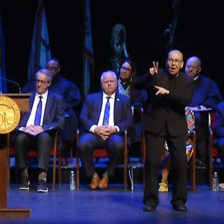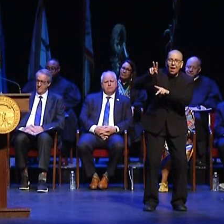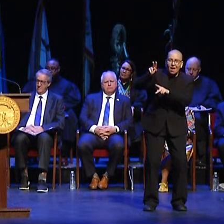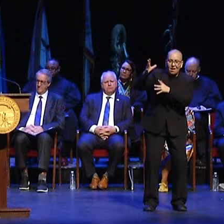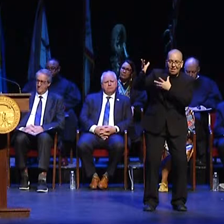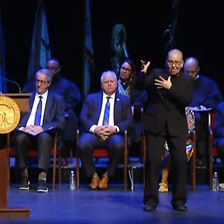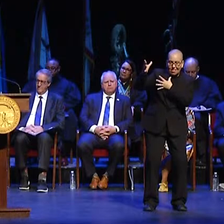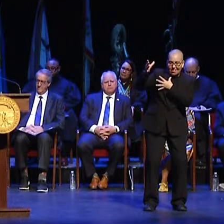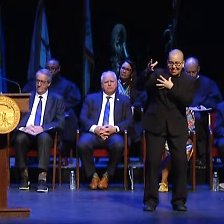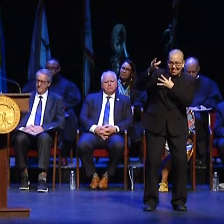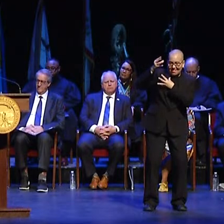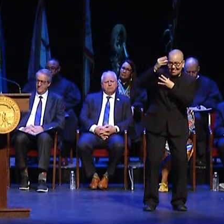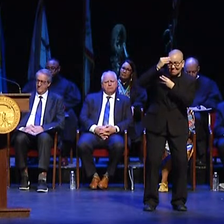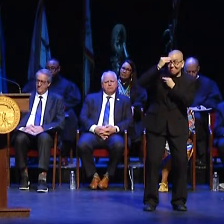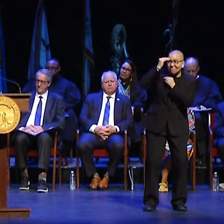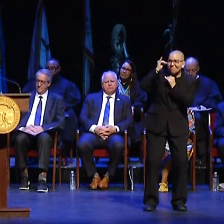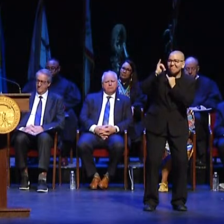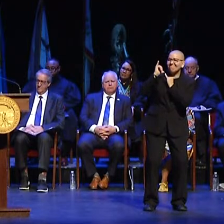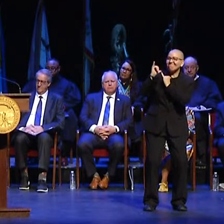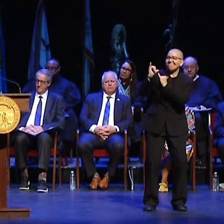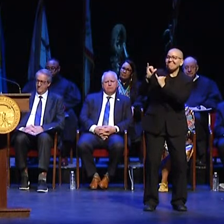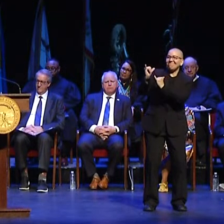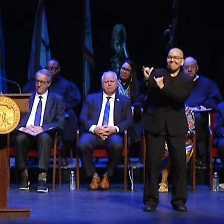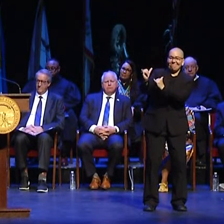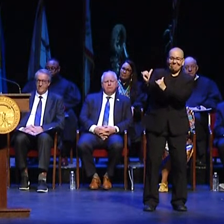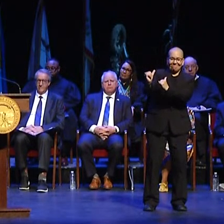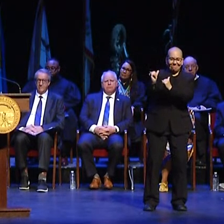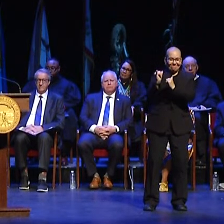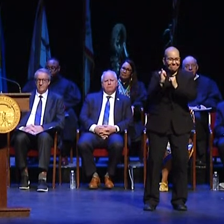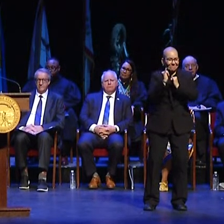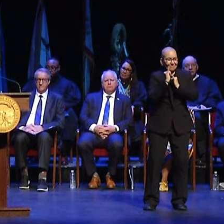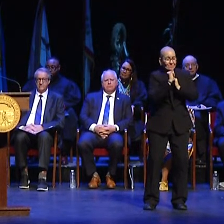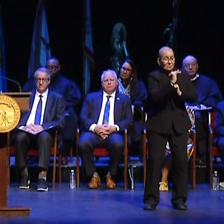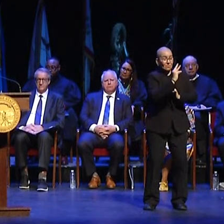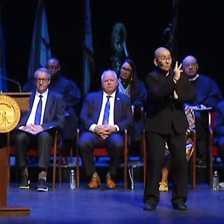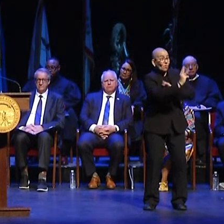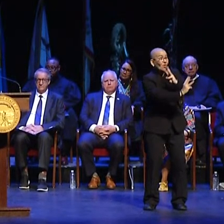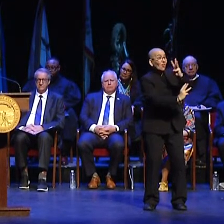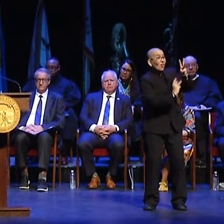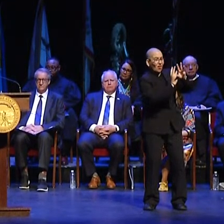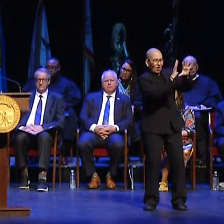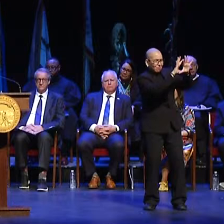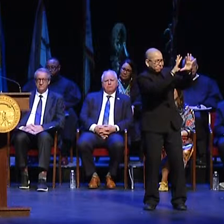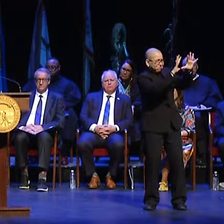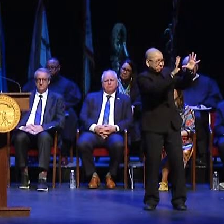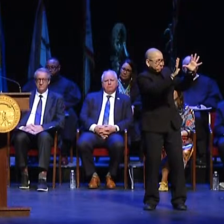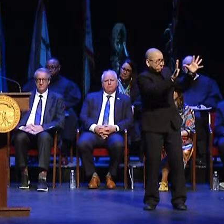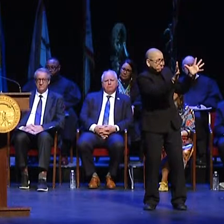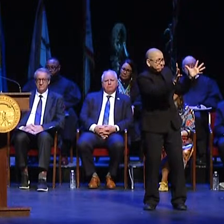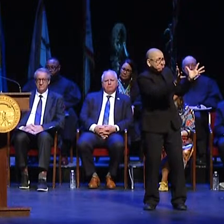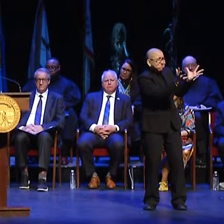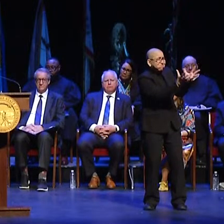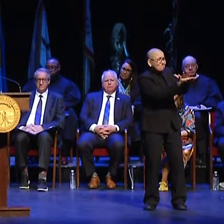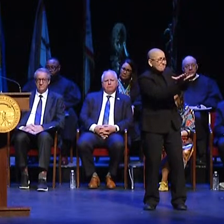us, and the world will be as